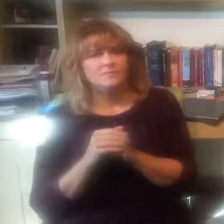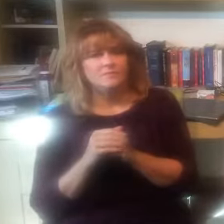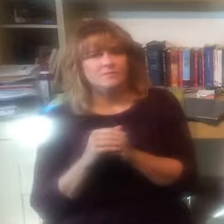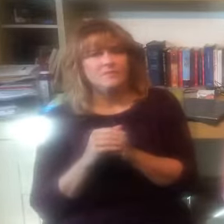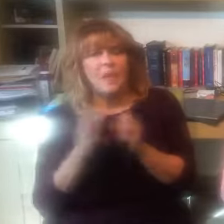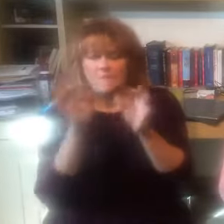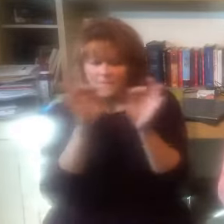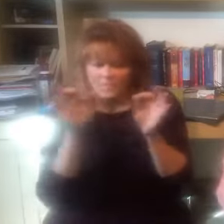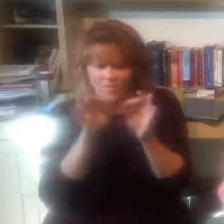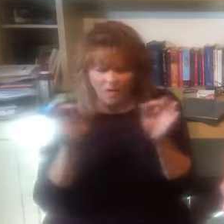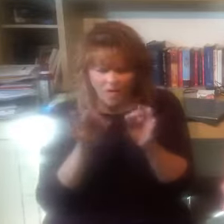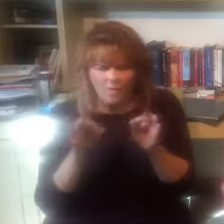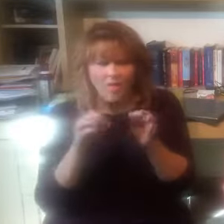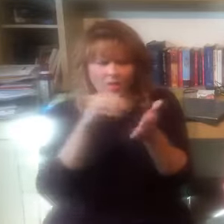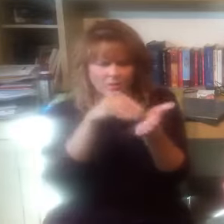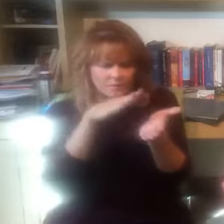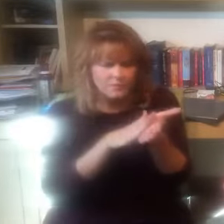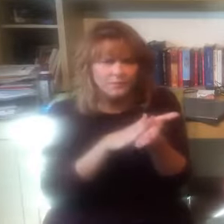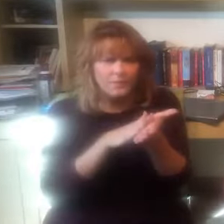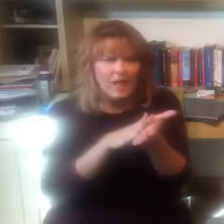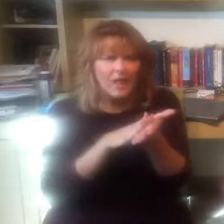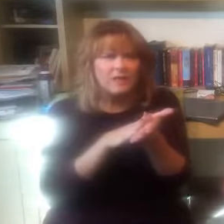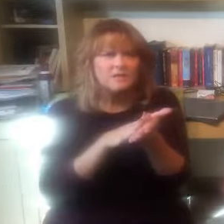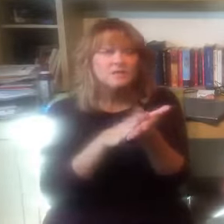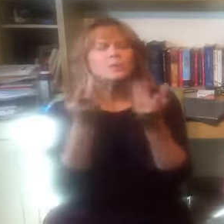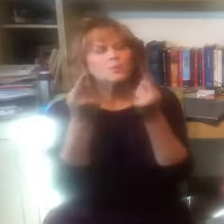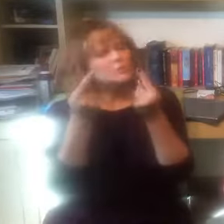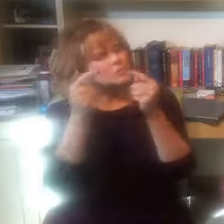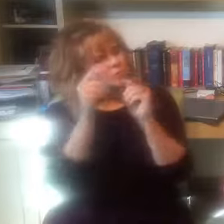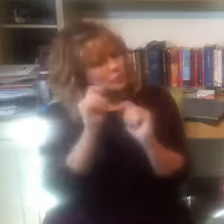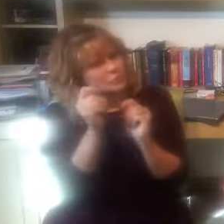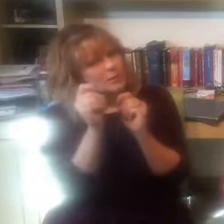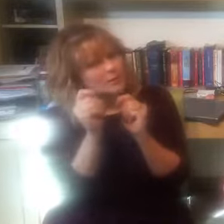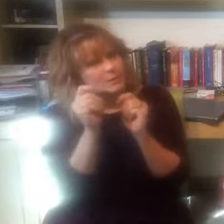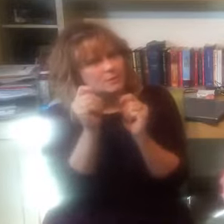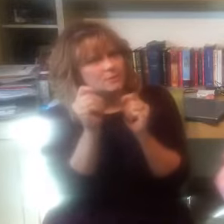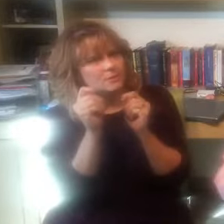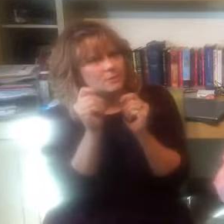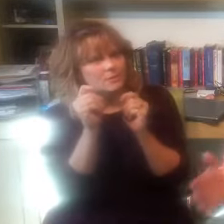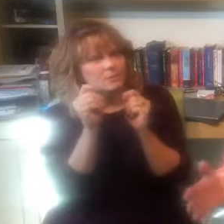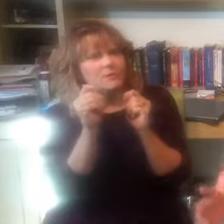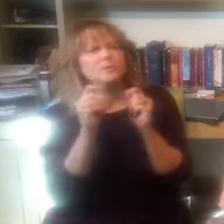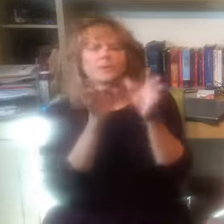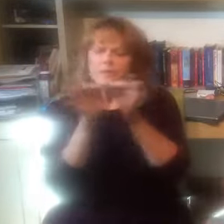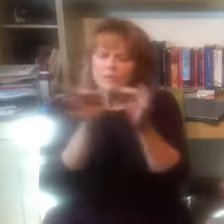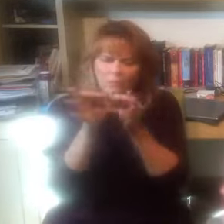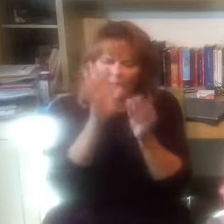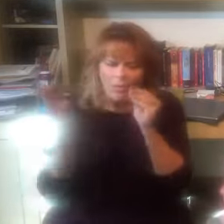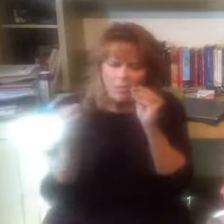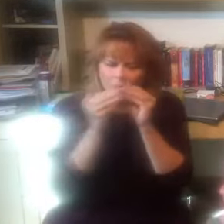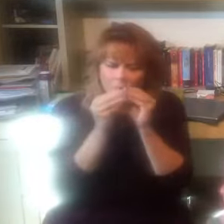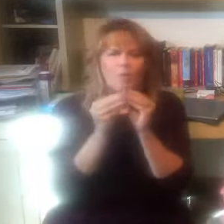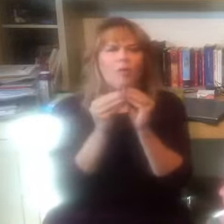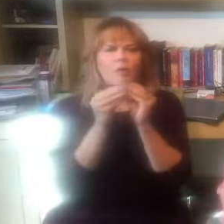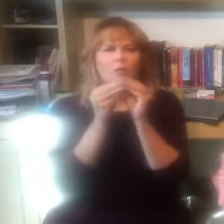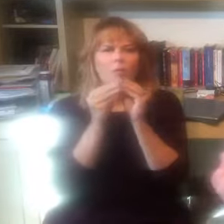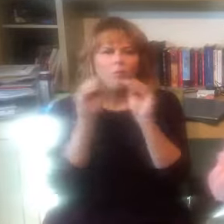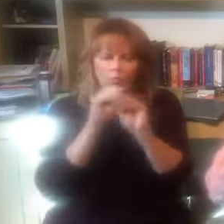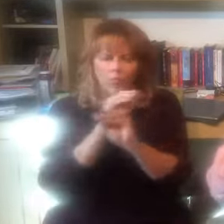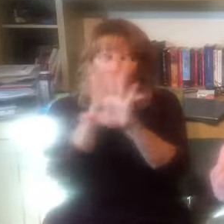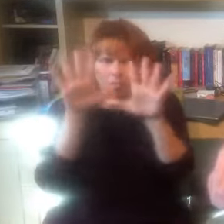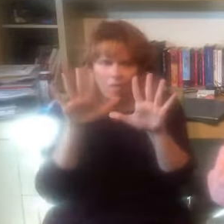make a comment or something, and we will try to explain that. We're, you